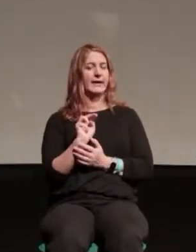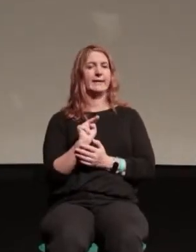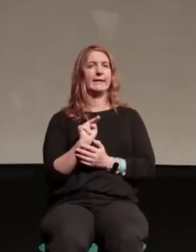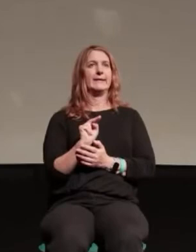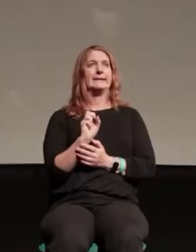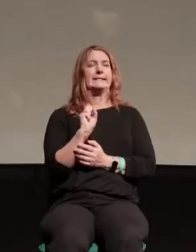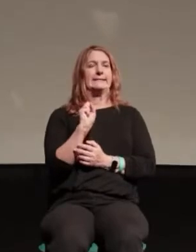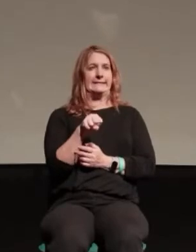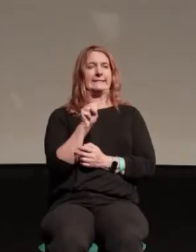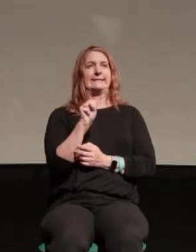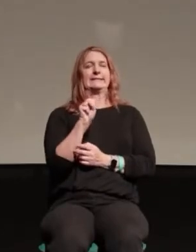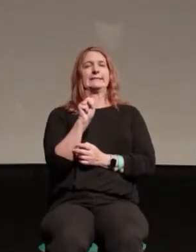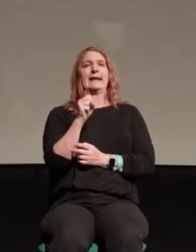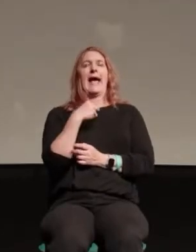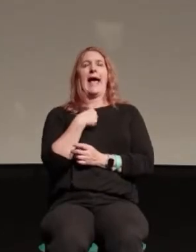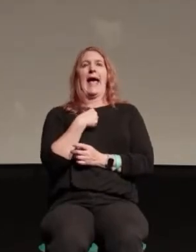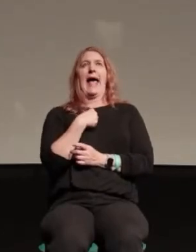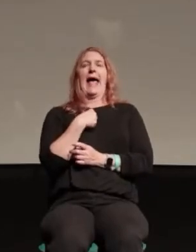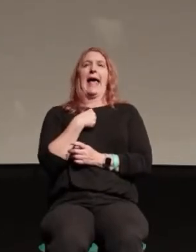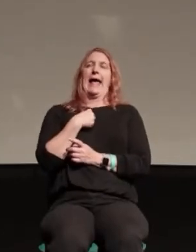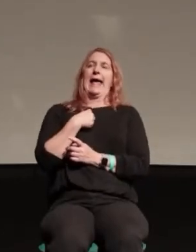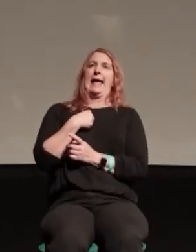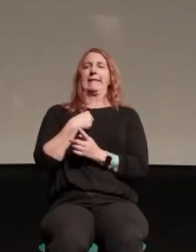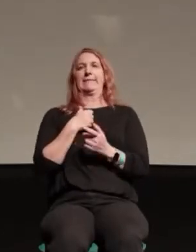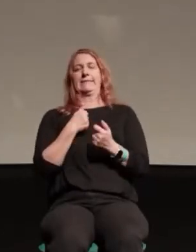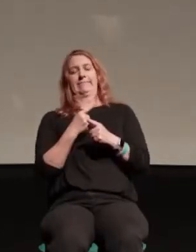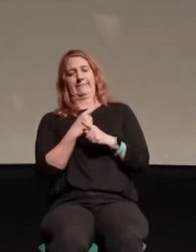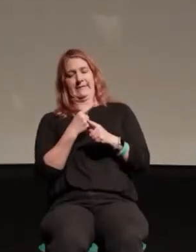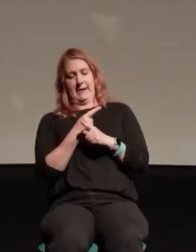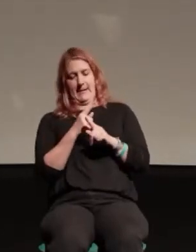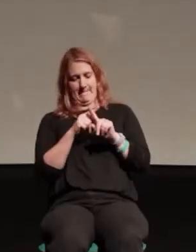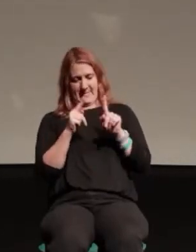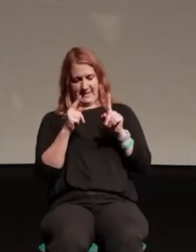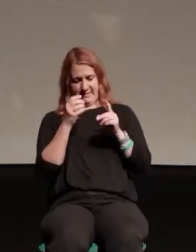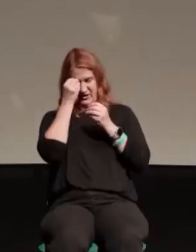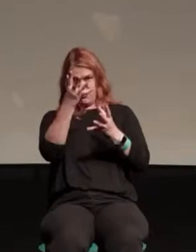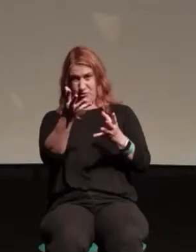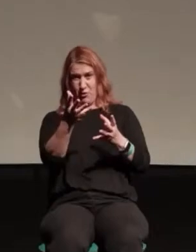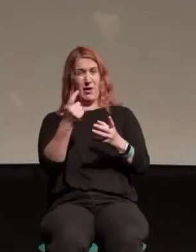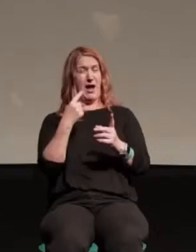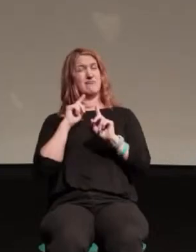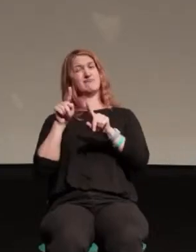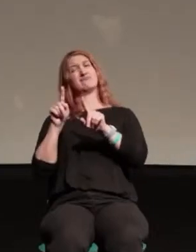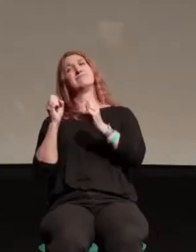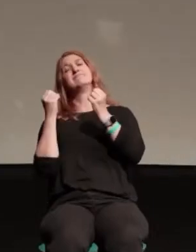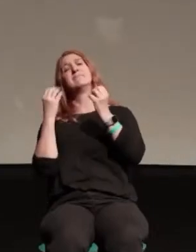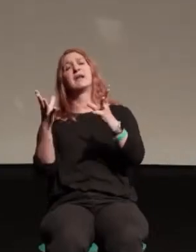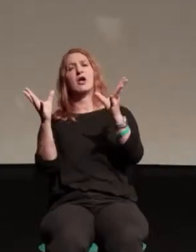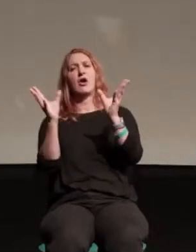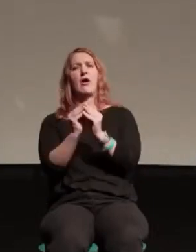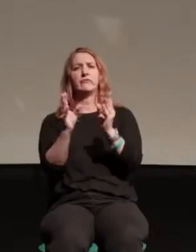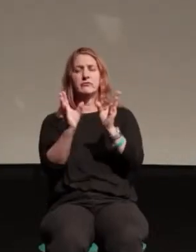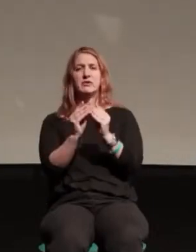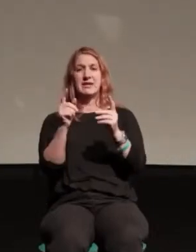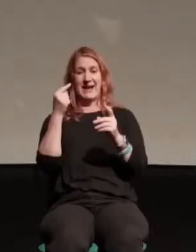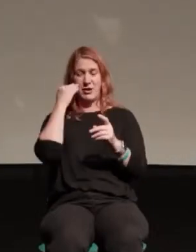Yeah, I'm sort of trying to temper this, but I've been at conferences over the years, not in the IDA circuit, but the public media circuit.